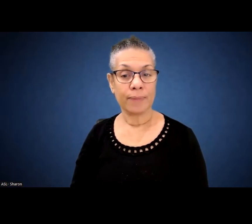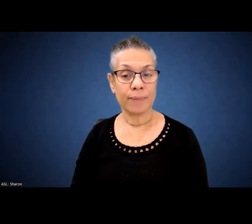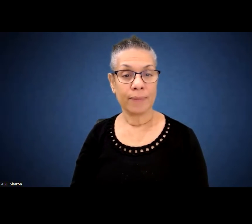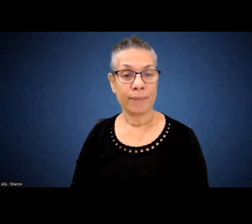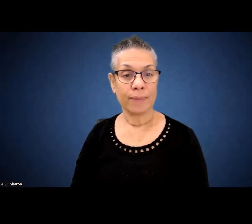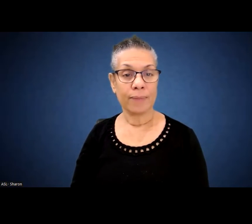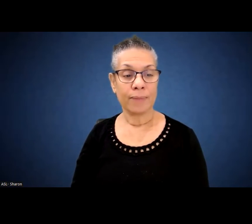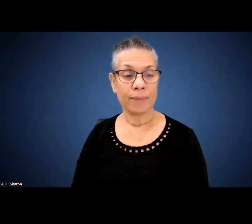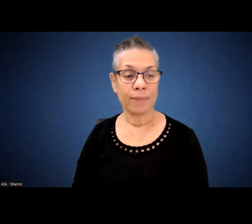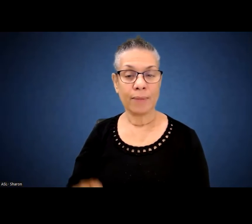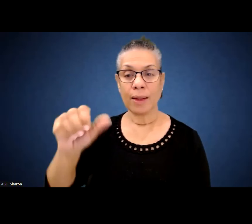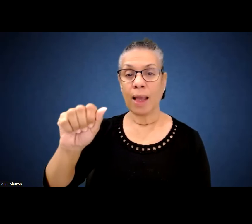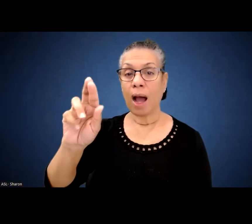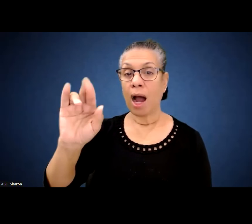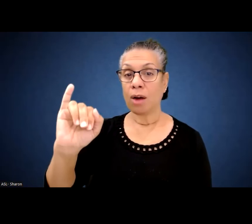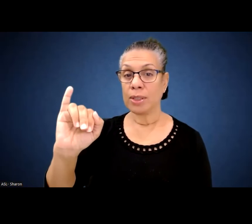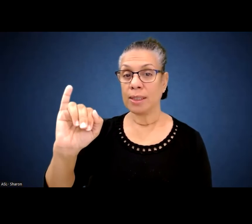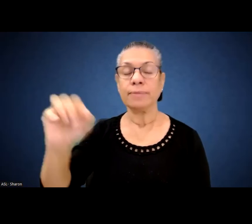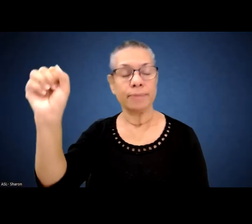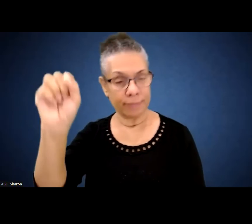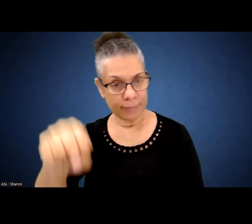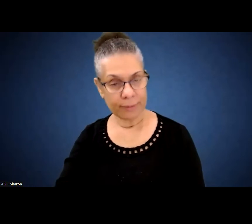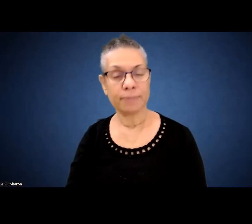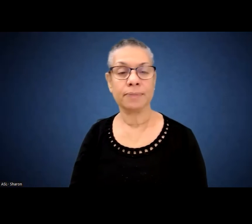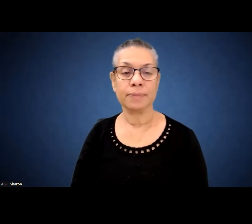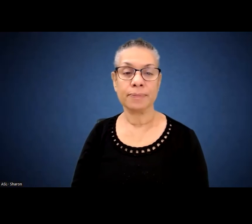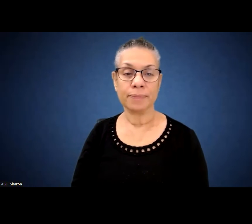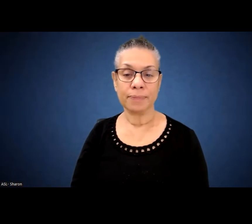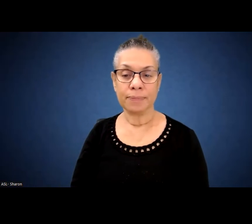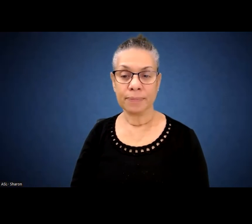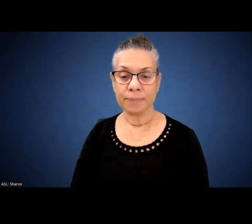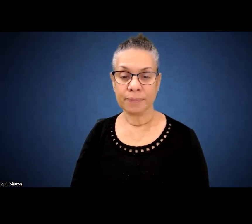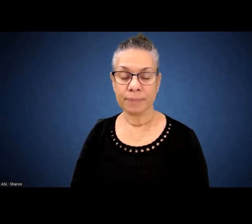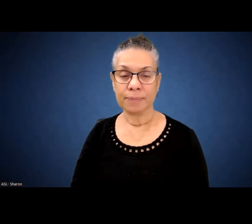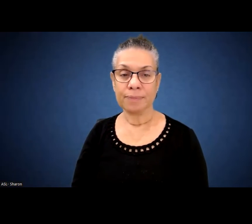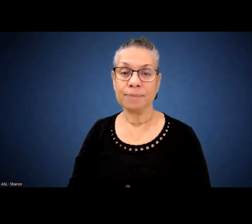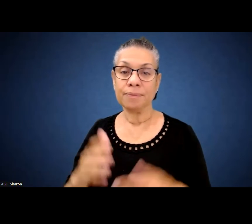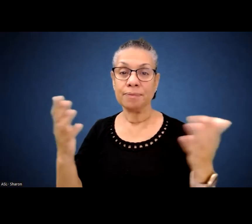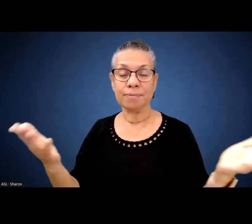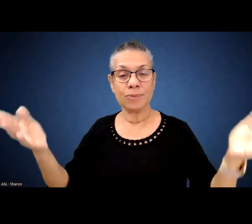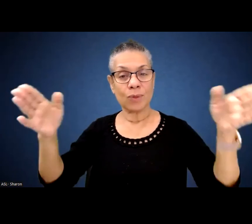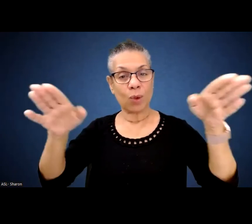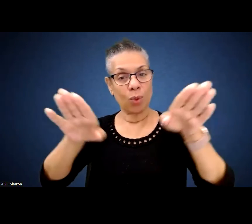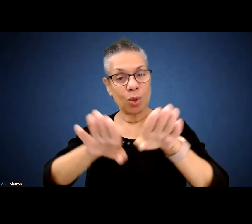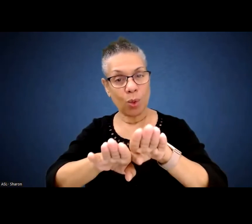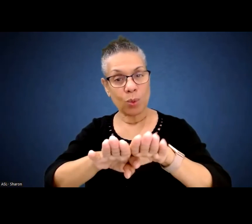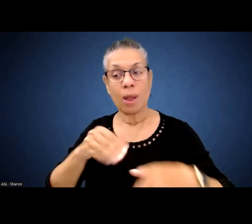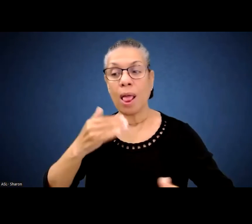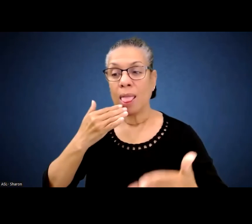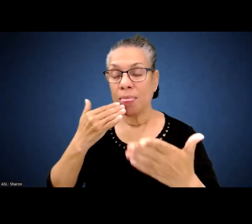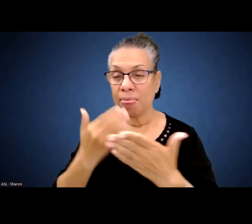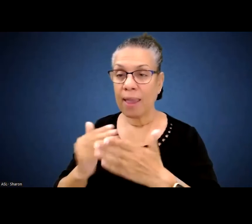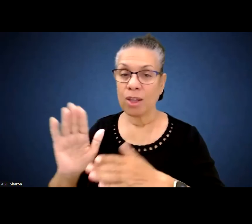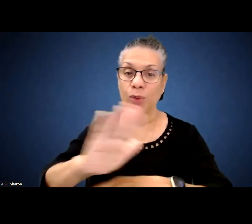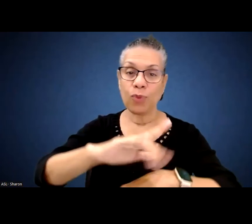On here, and Ari. Yes. Okay. Well, we are adjourned. Thank you all for your